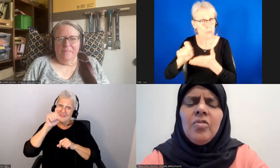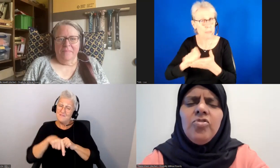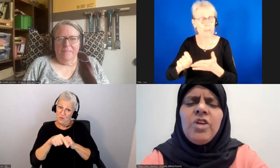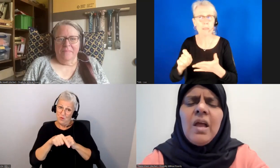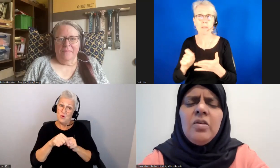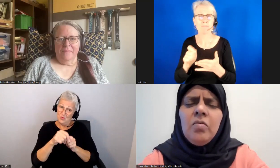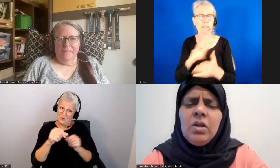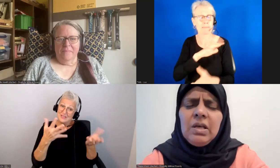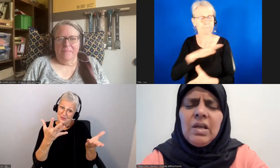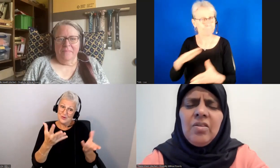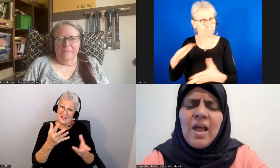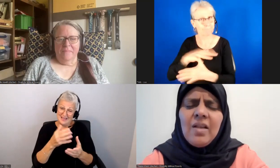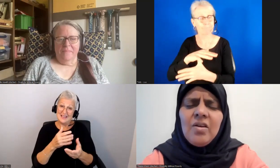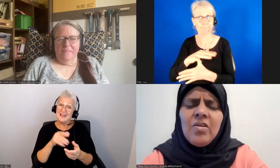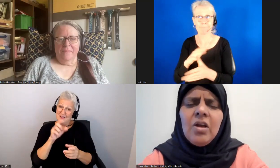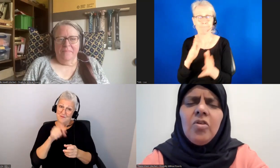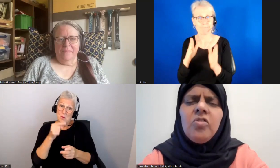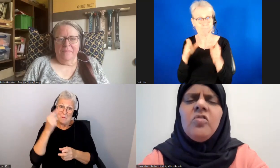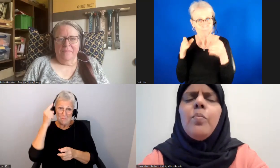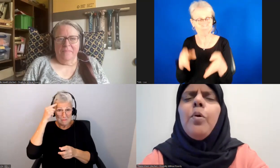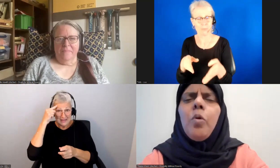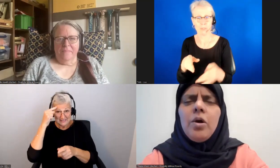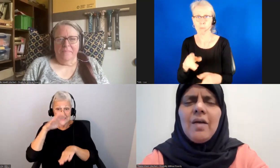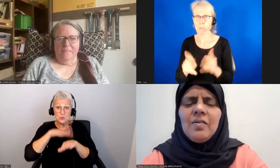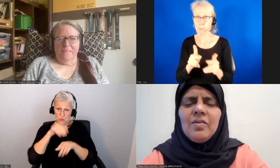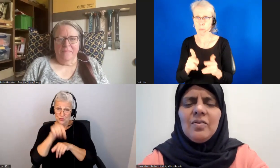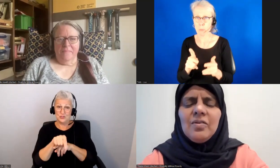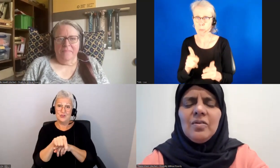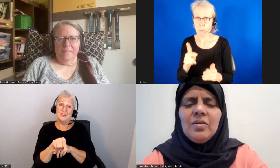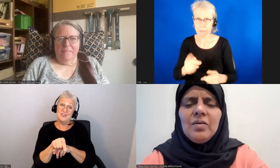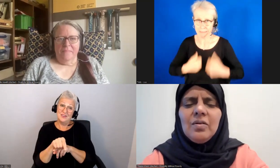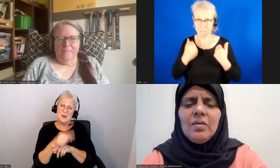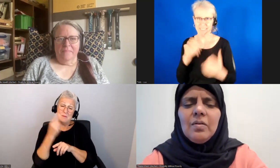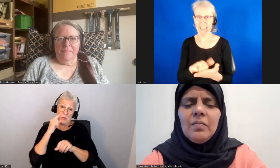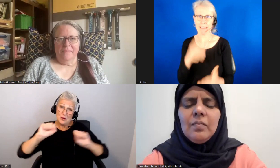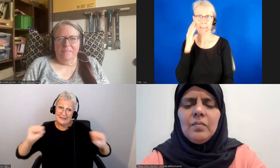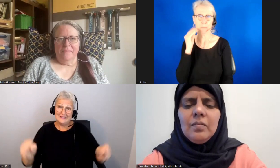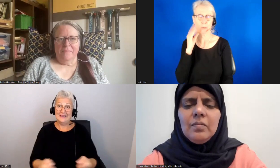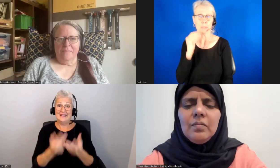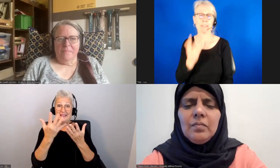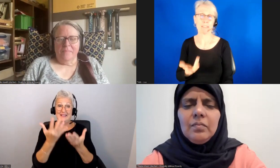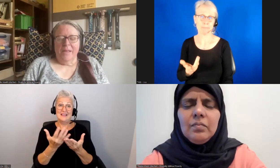is genuinely intended to support us.